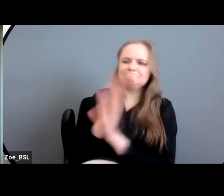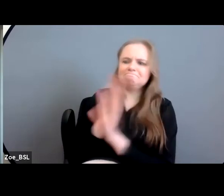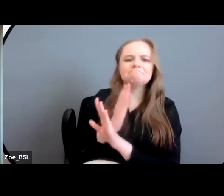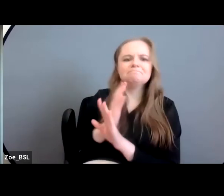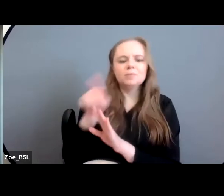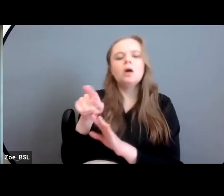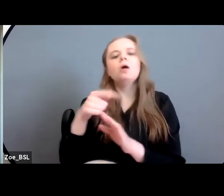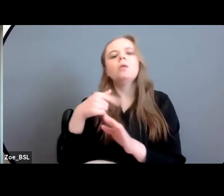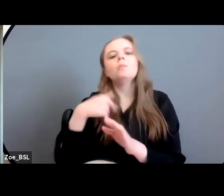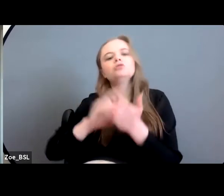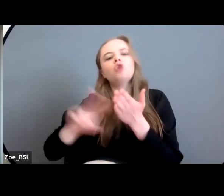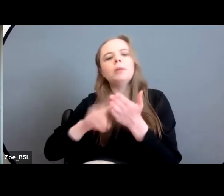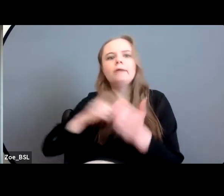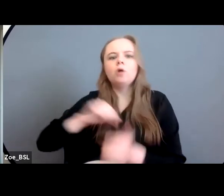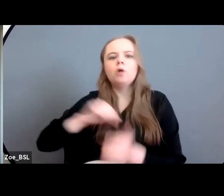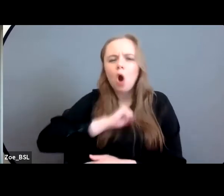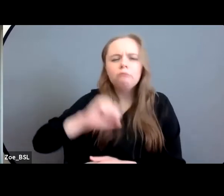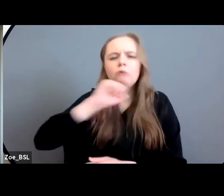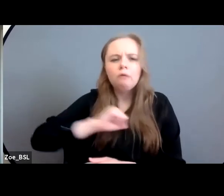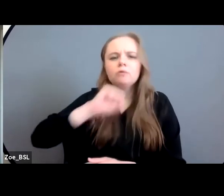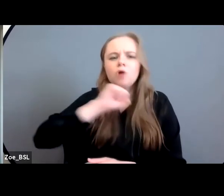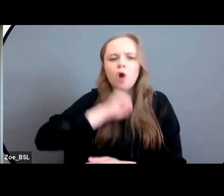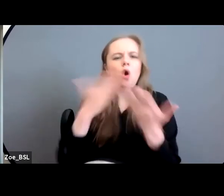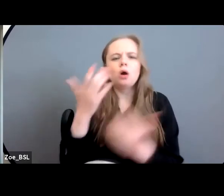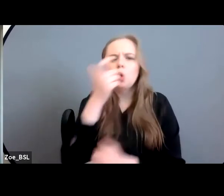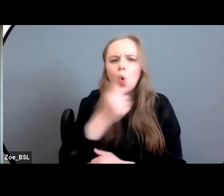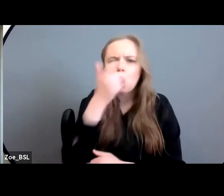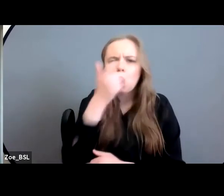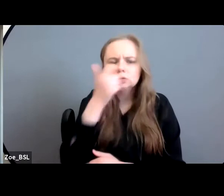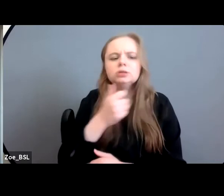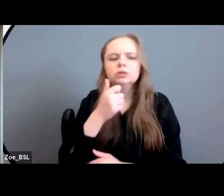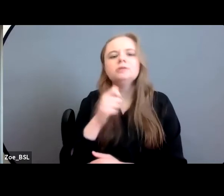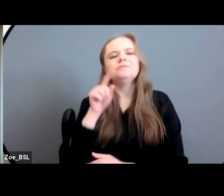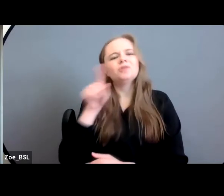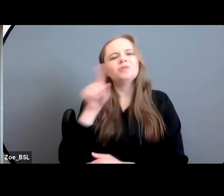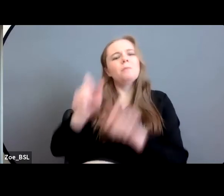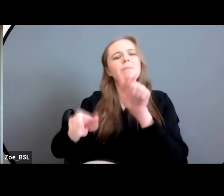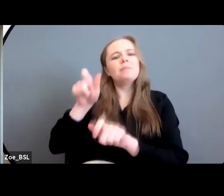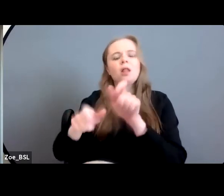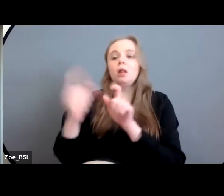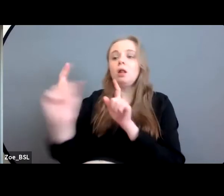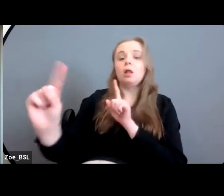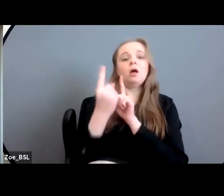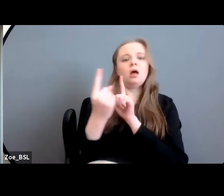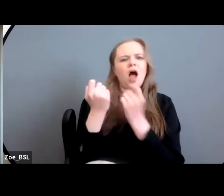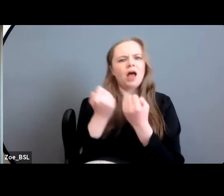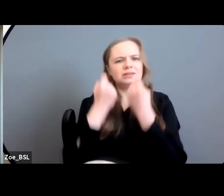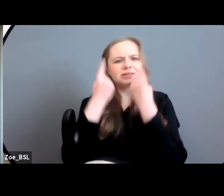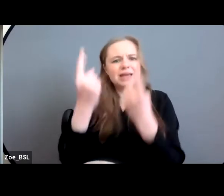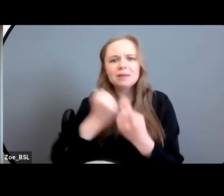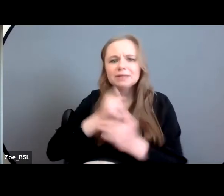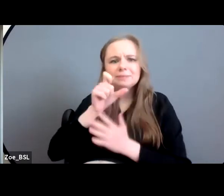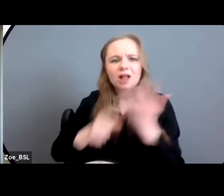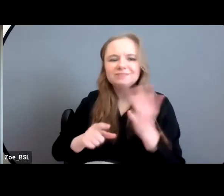and I often sound like I have a cold. And so it was very hard for people to really understand the inconsistencies